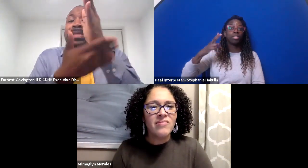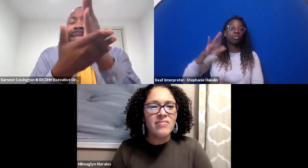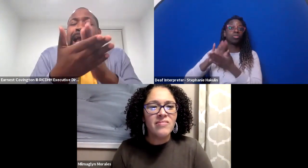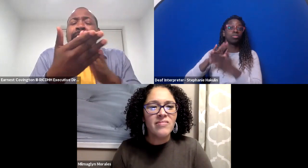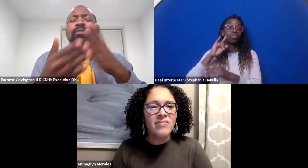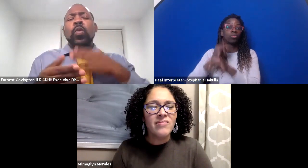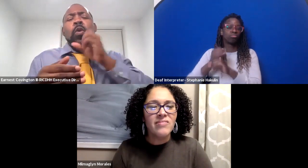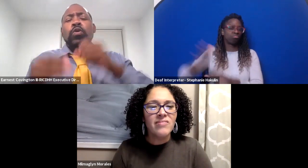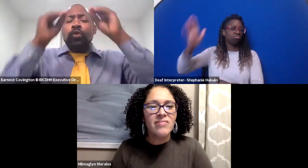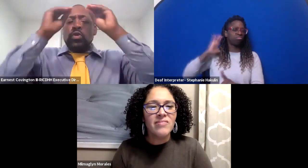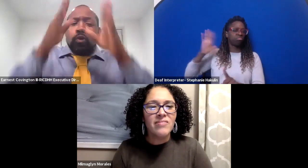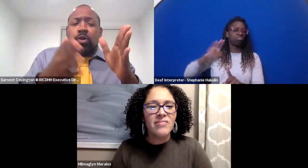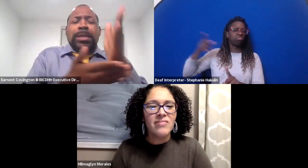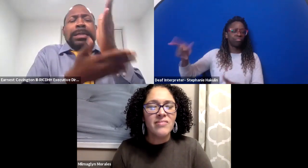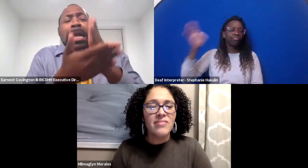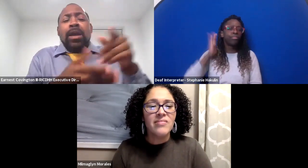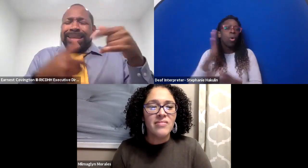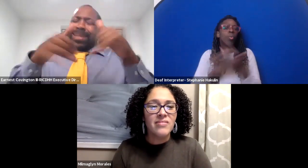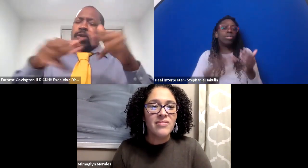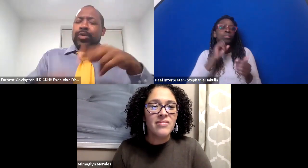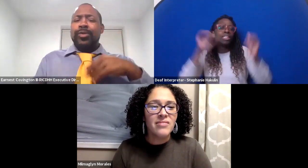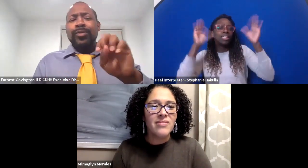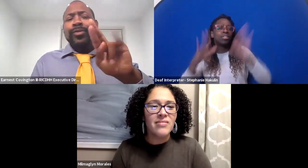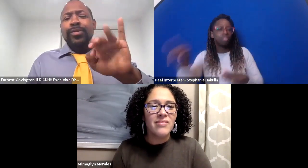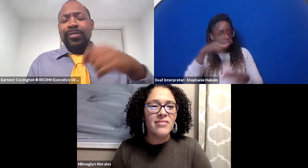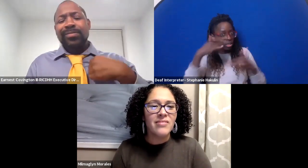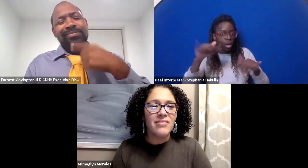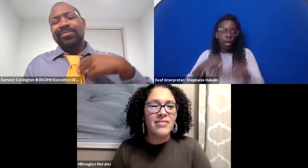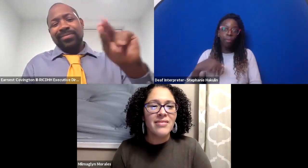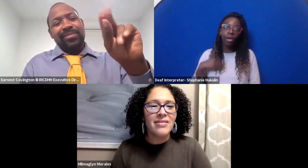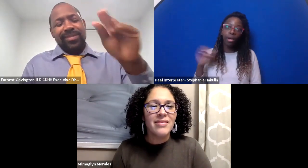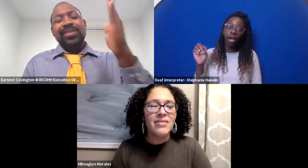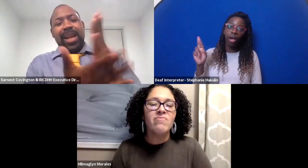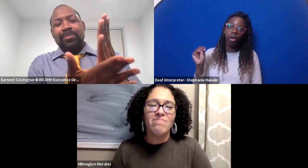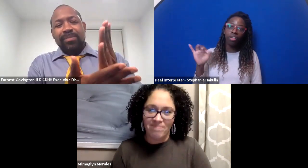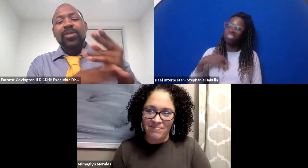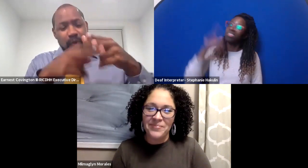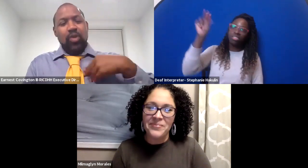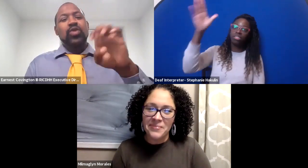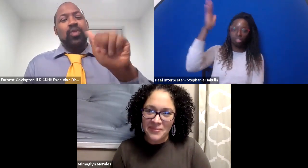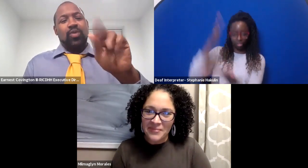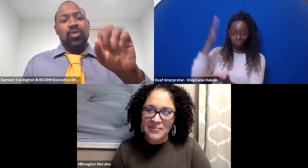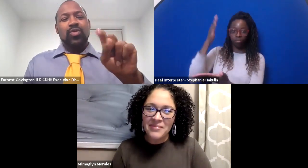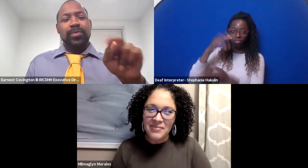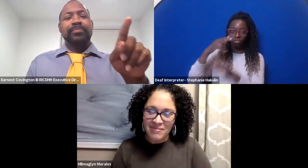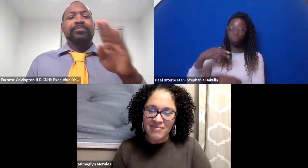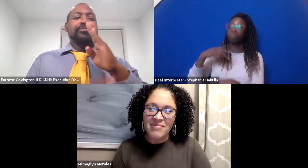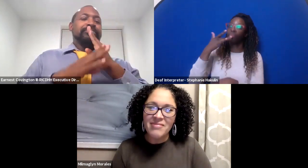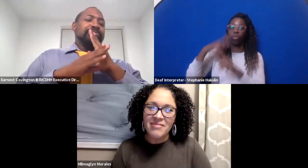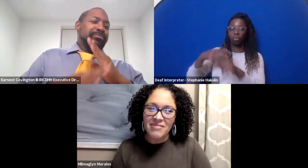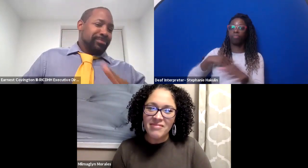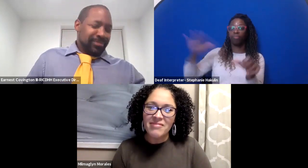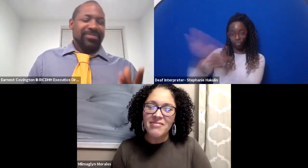When I was working at the School for the Deaf in Michigan, some of the teachers, you know, would still call me Ernie, even though I was a grown man